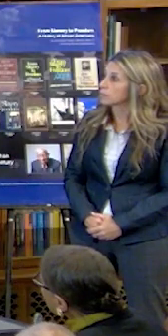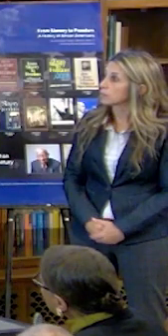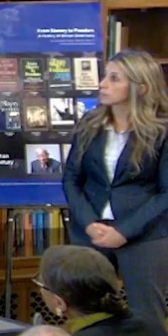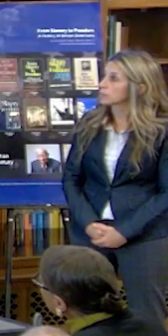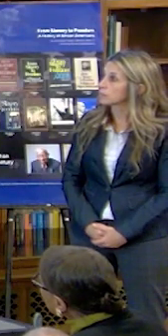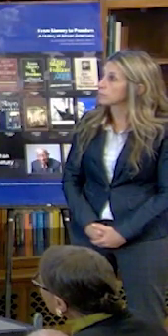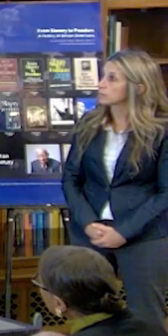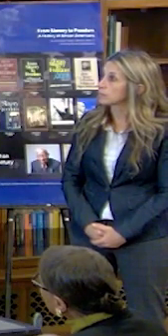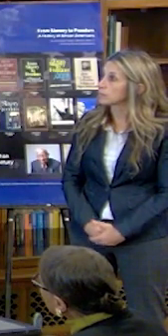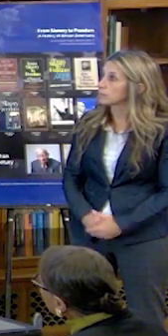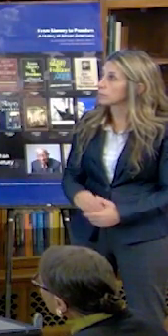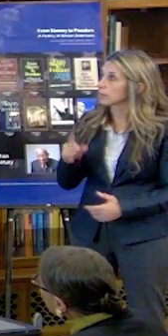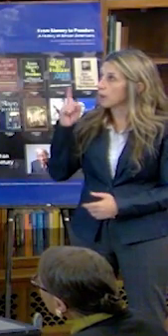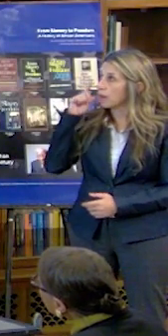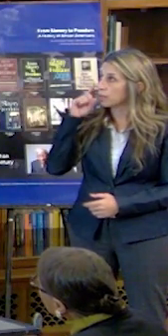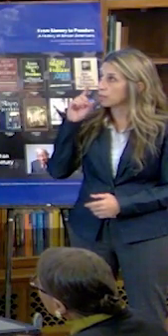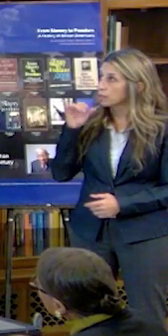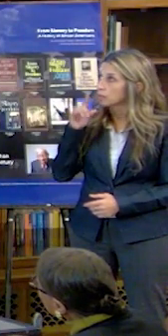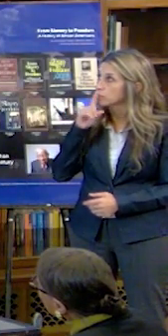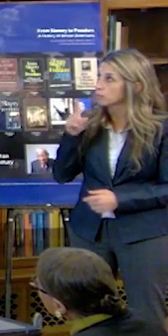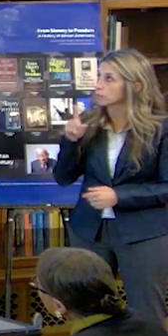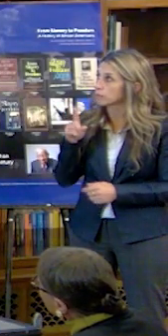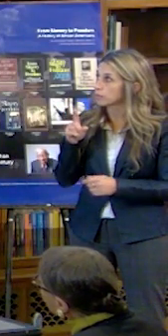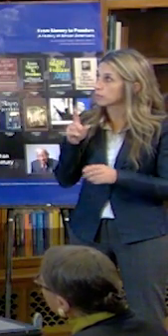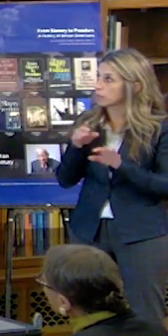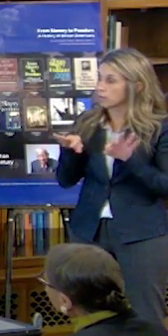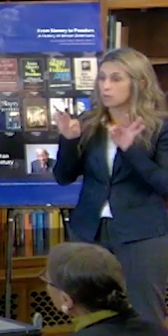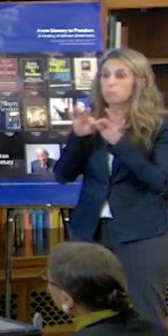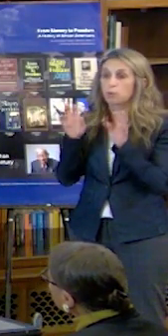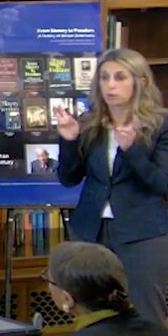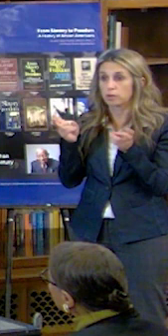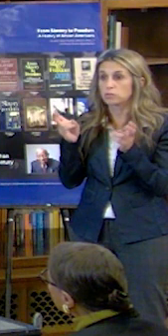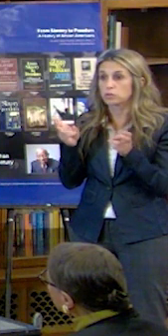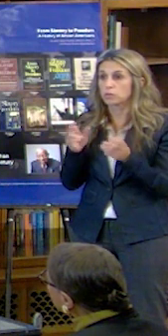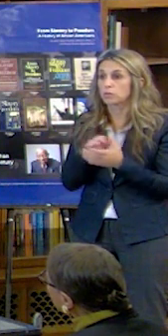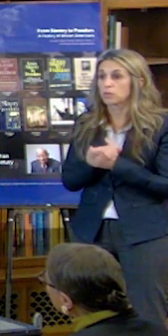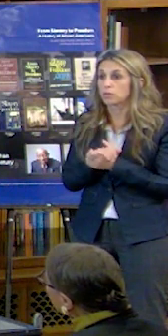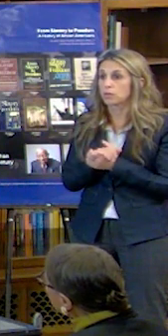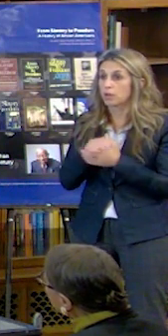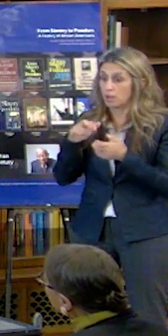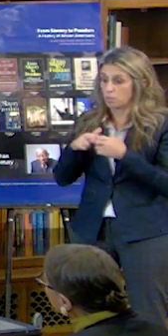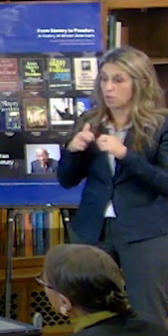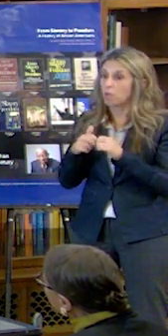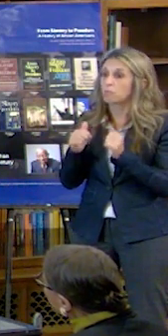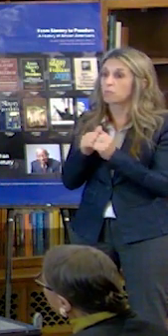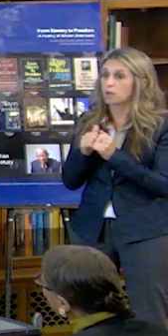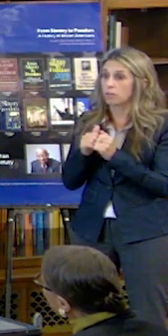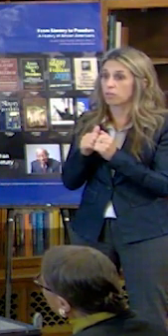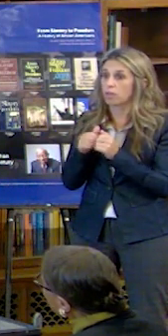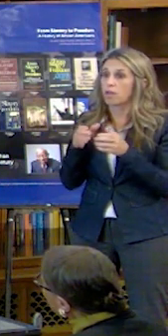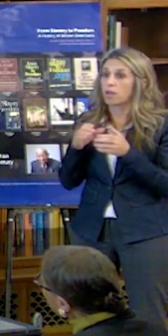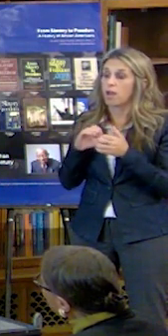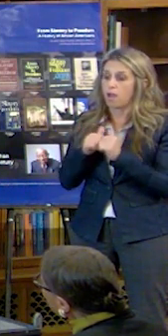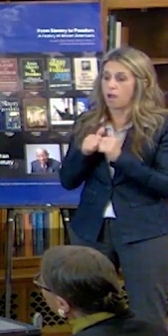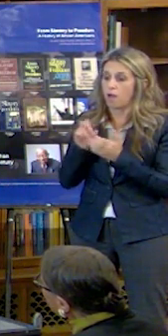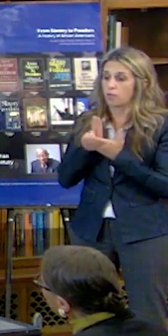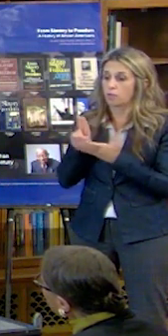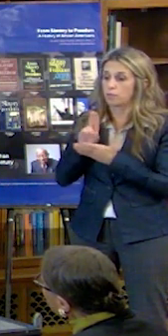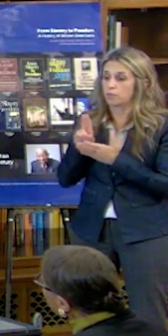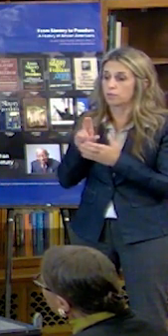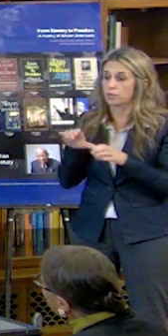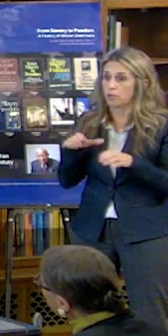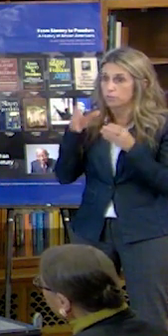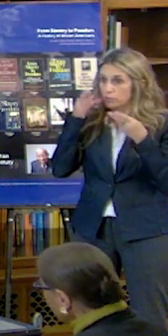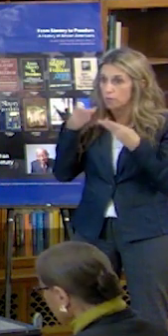need I think that's a that's a really important issue a real problem with what the university does